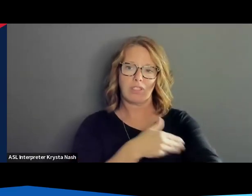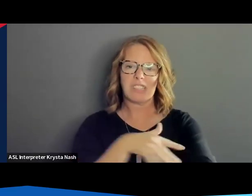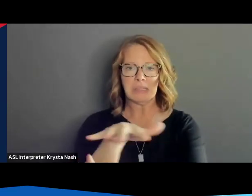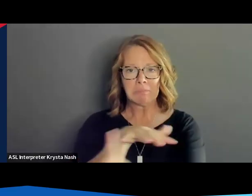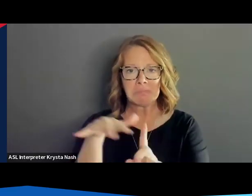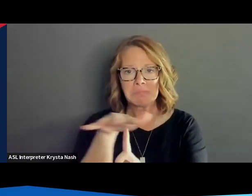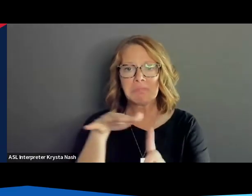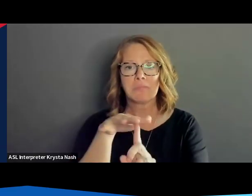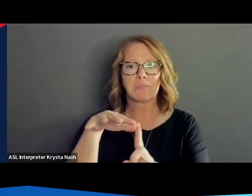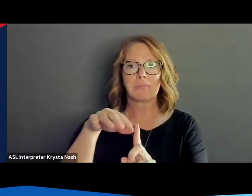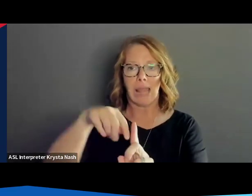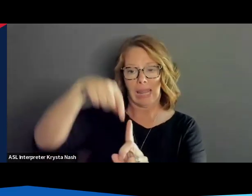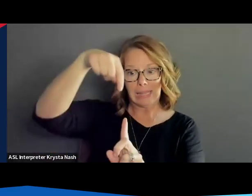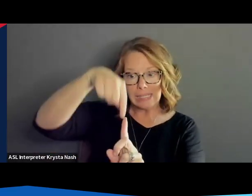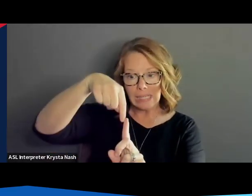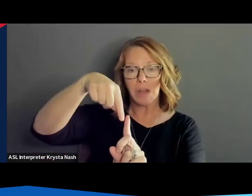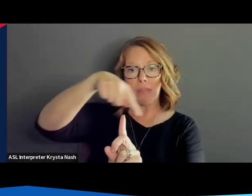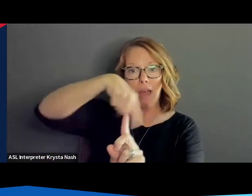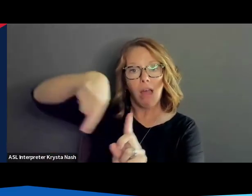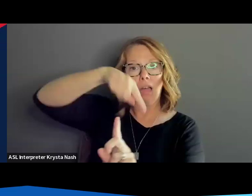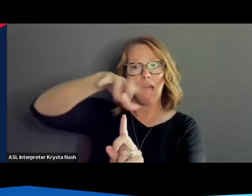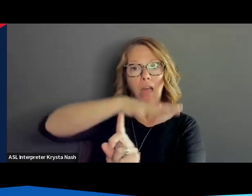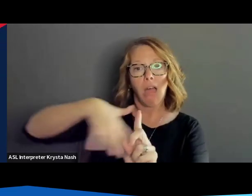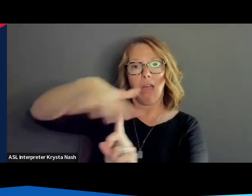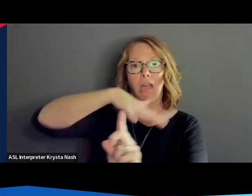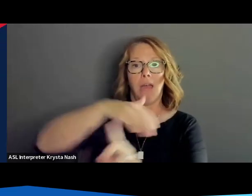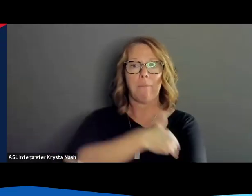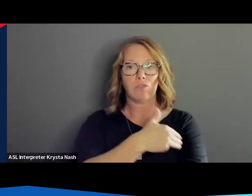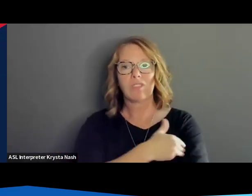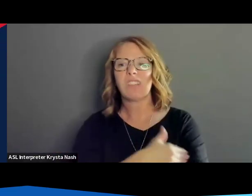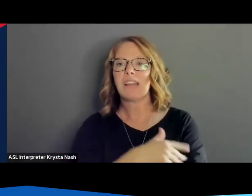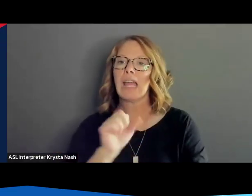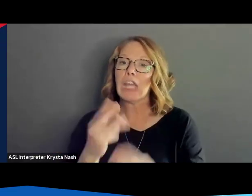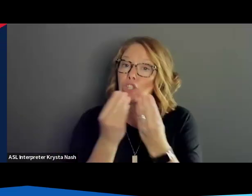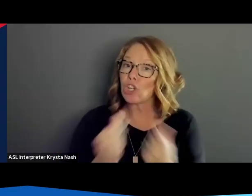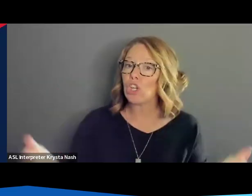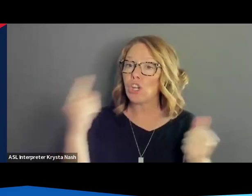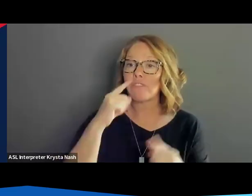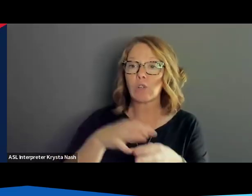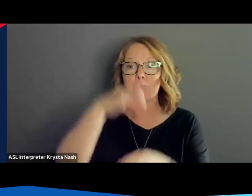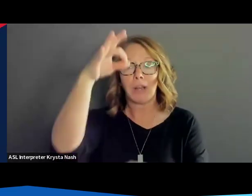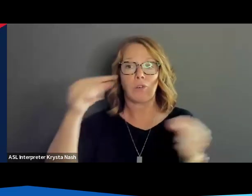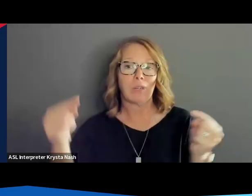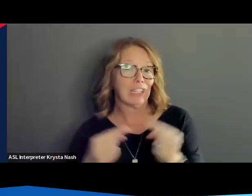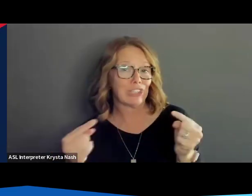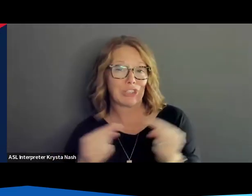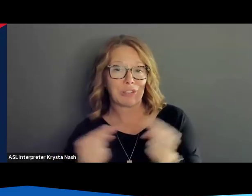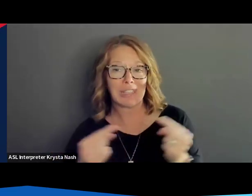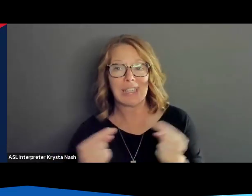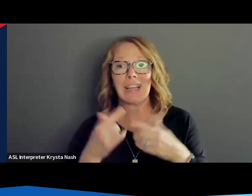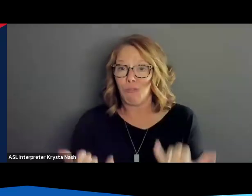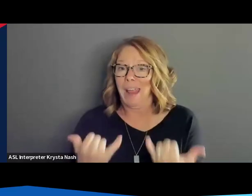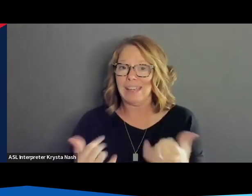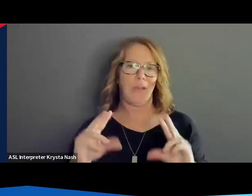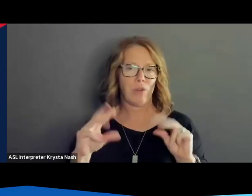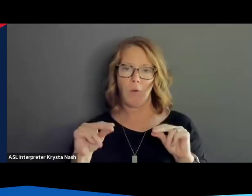of, where you're trying to seek the movement. Is it a cure for spinal cord injury? The way it is right